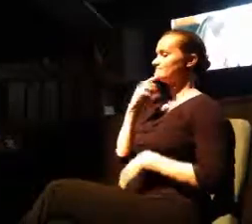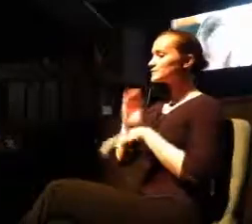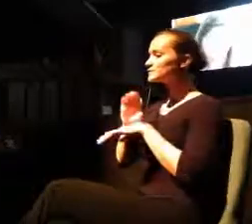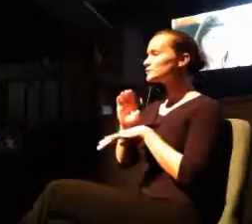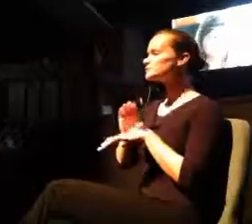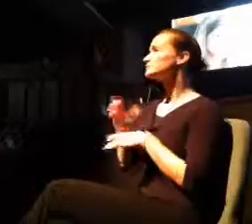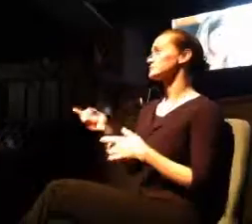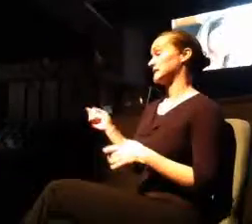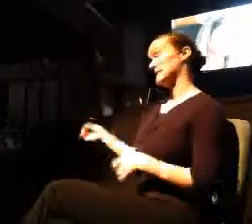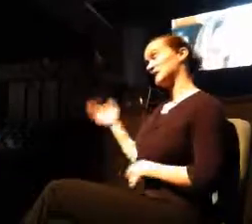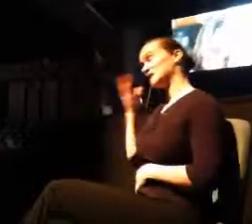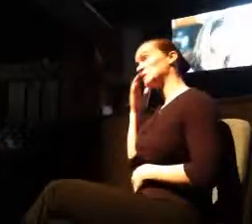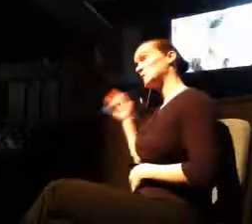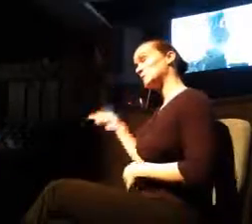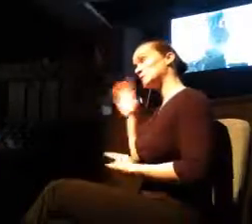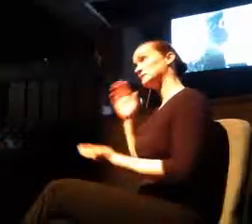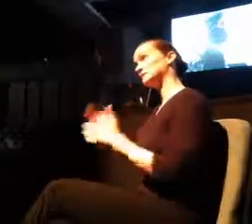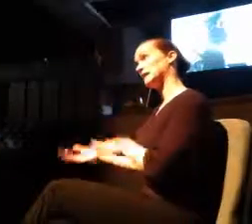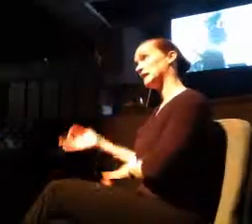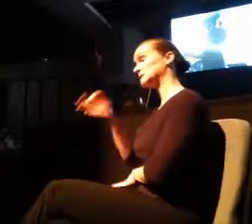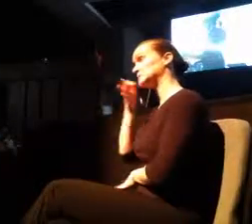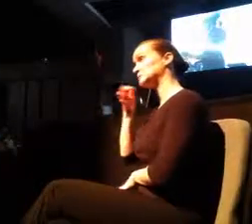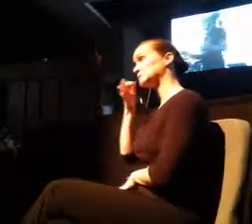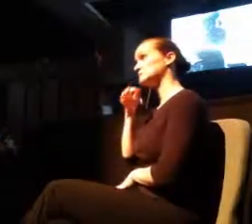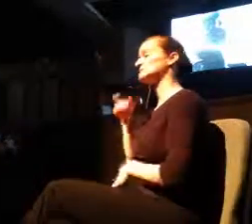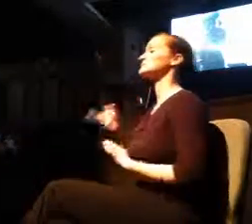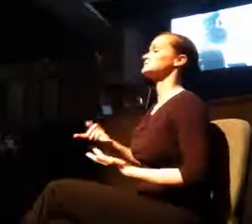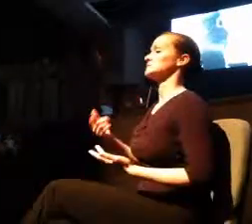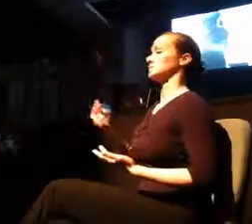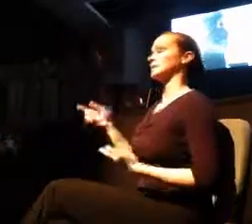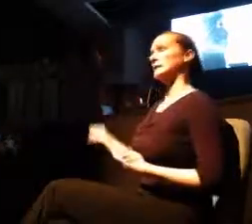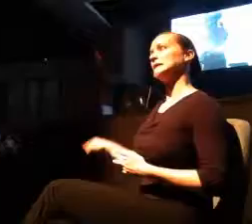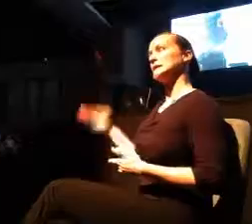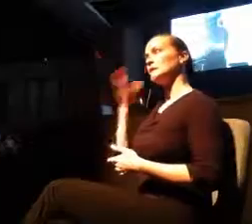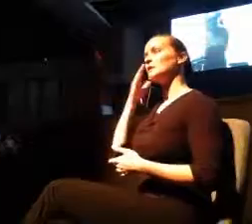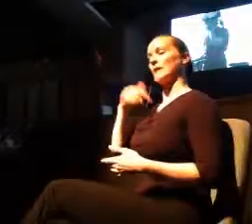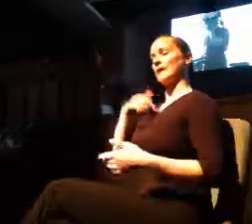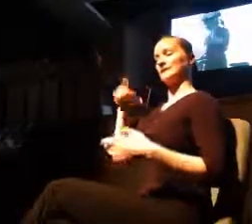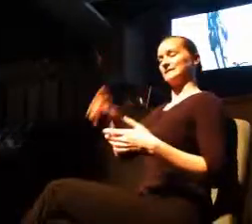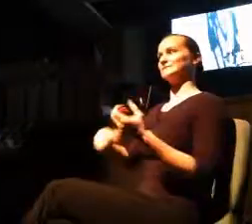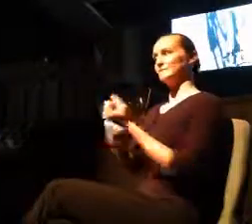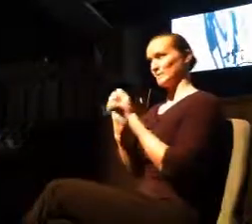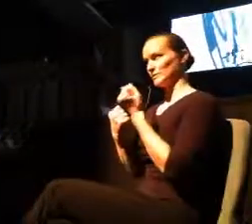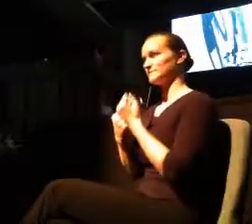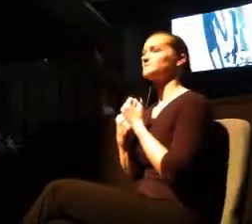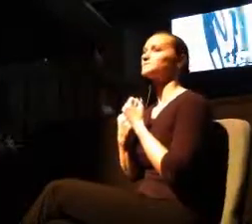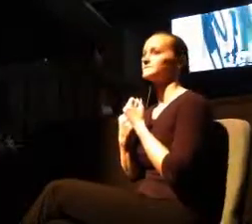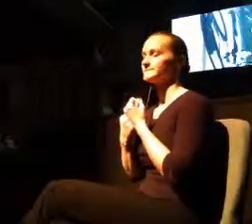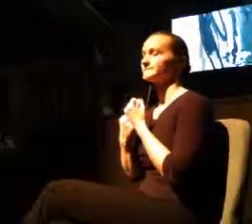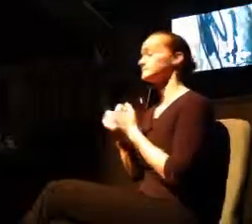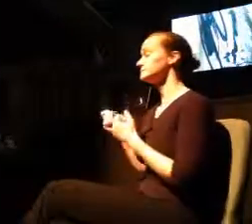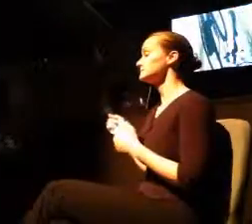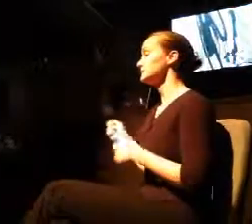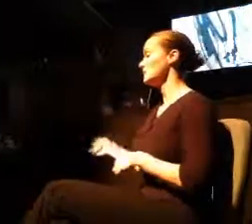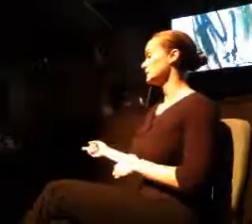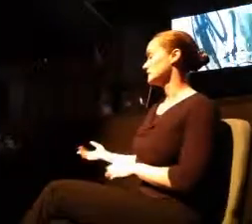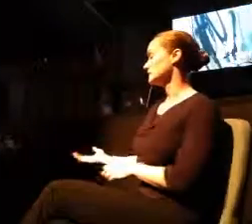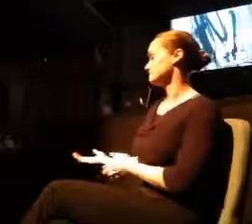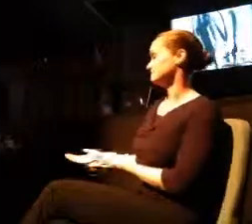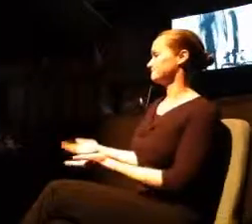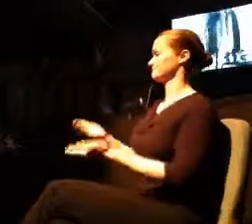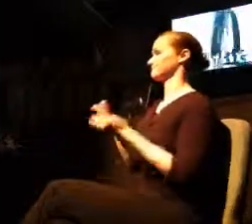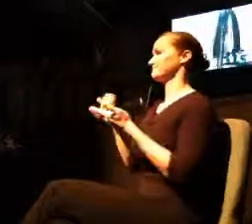wasn't going to be around very much longer, and he knew that I needed support. And he got me back in, and